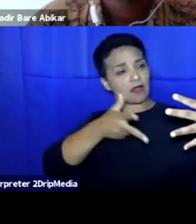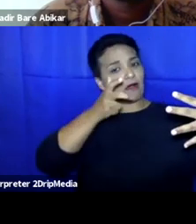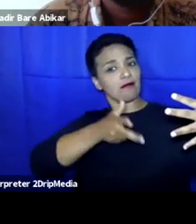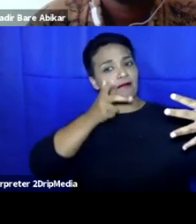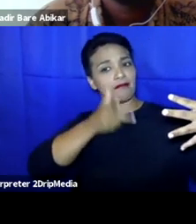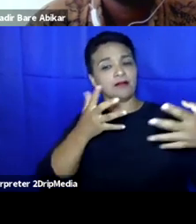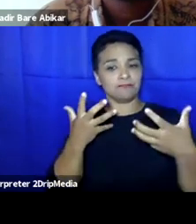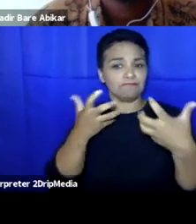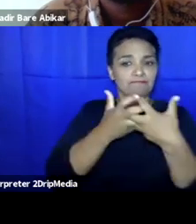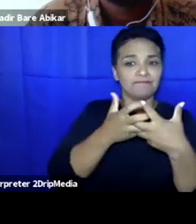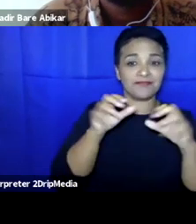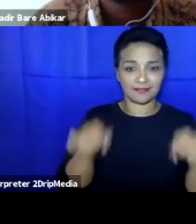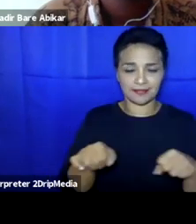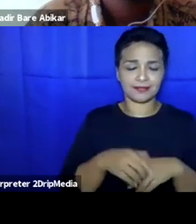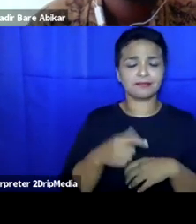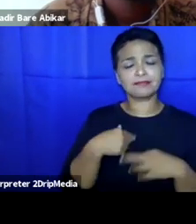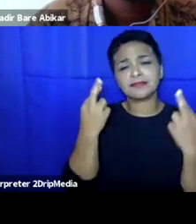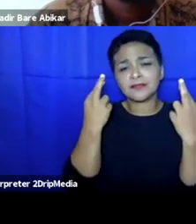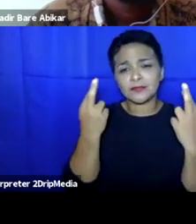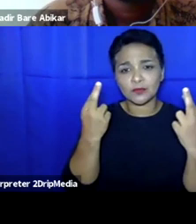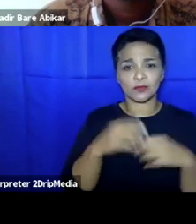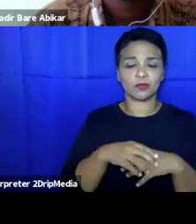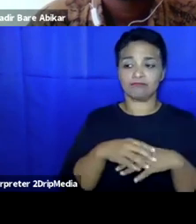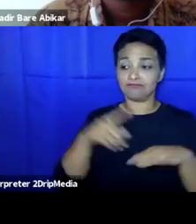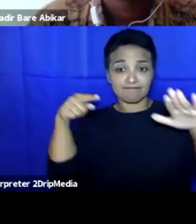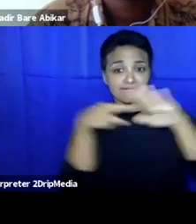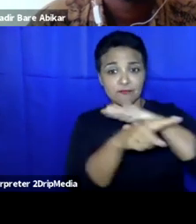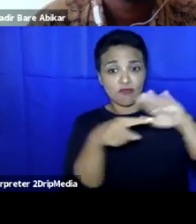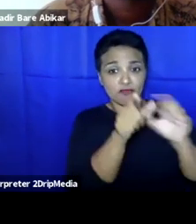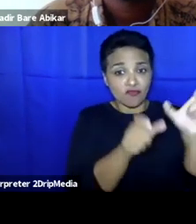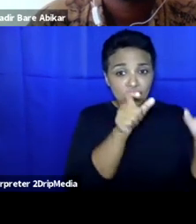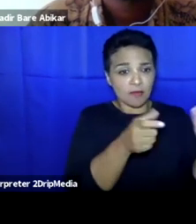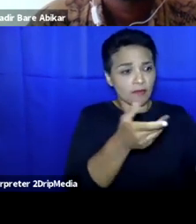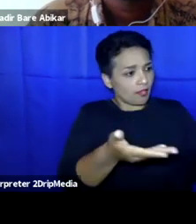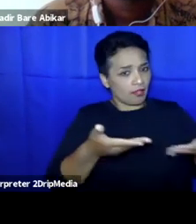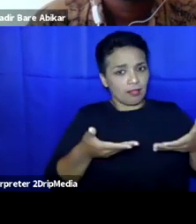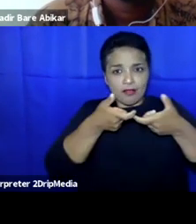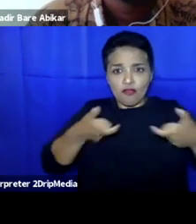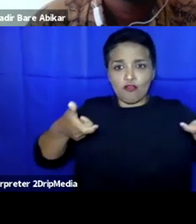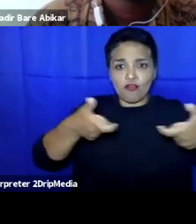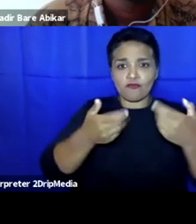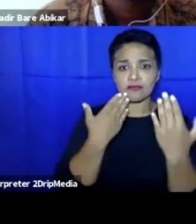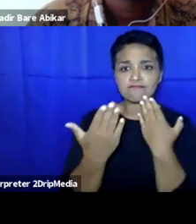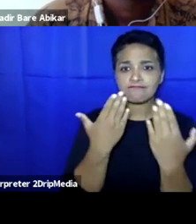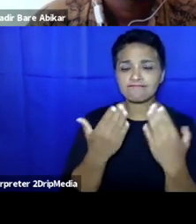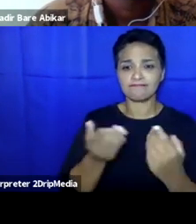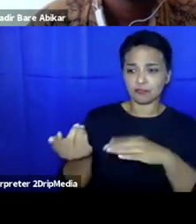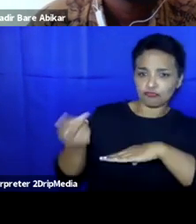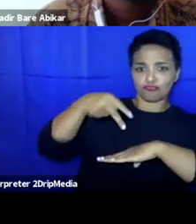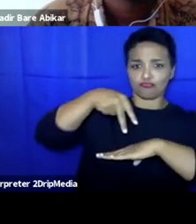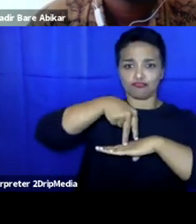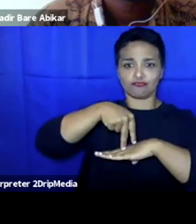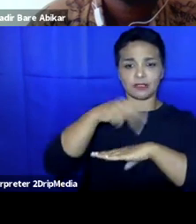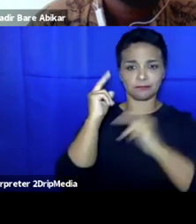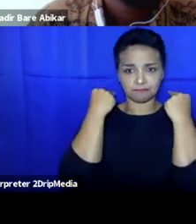refugees who are welcomed, in conferences, and they're able to suggest, better, and including, with